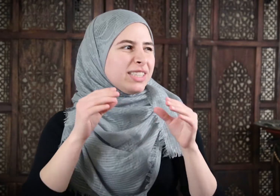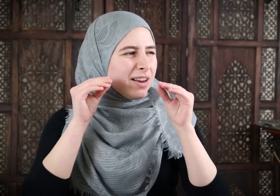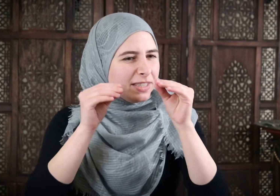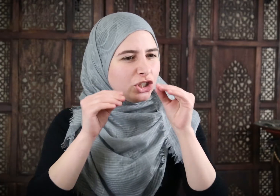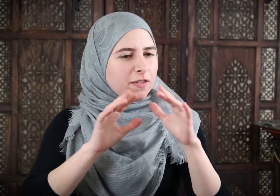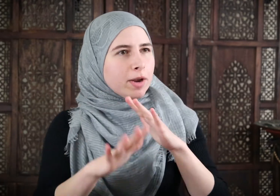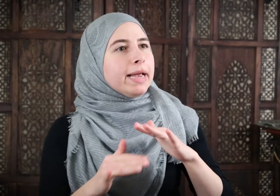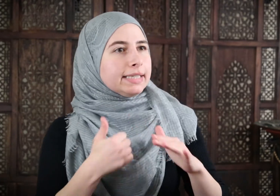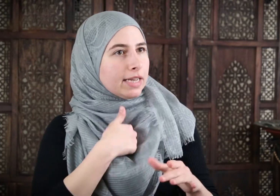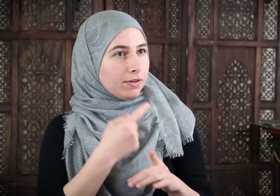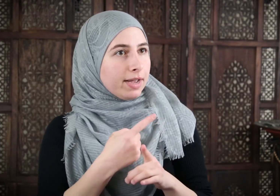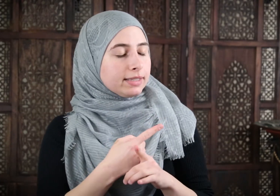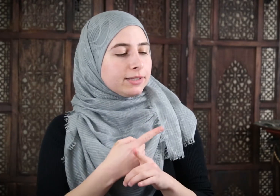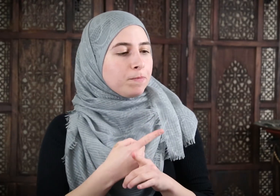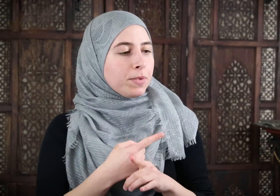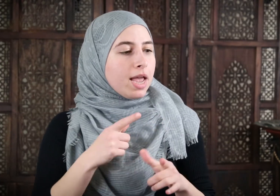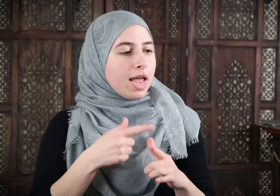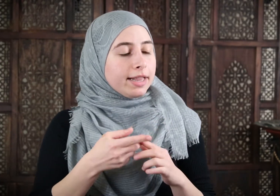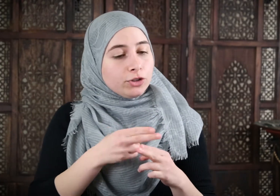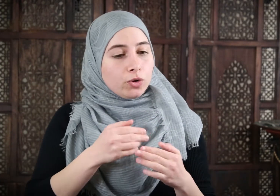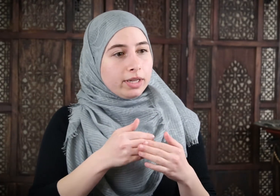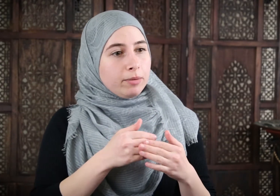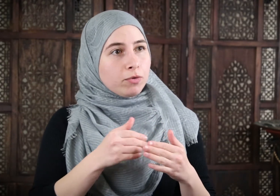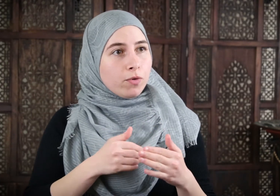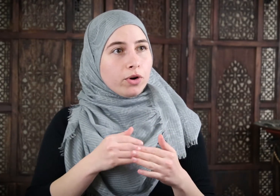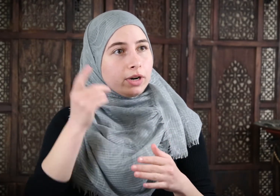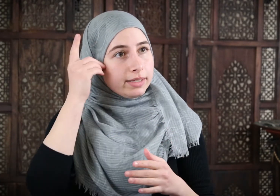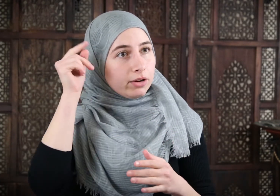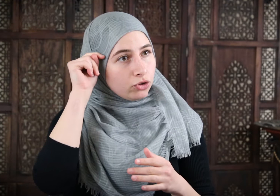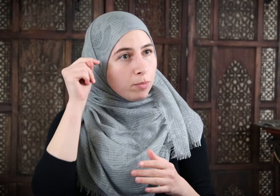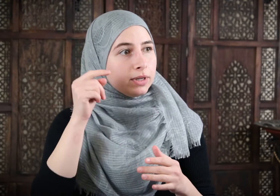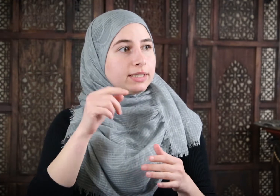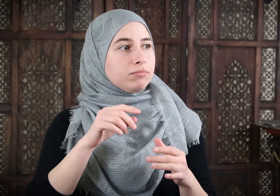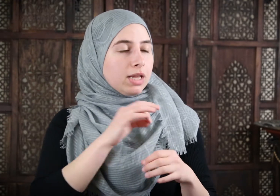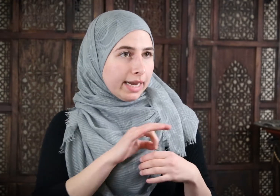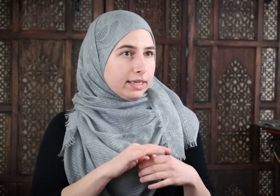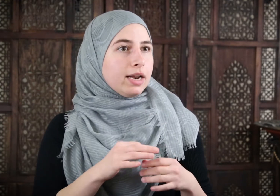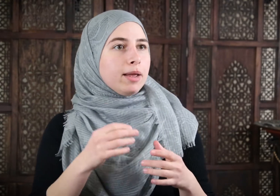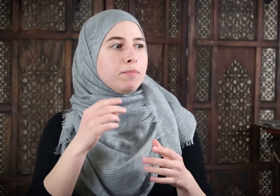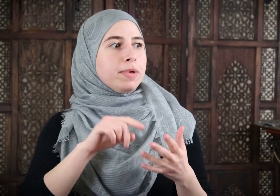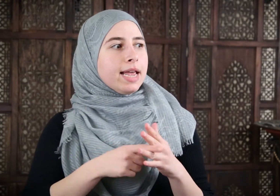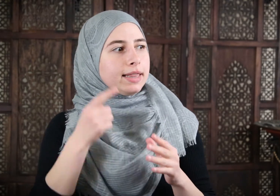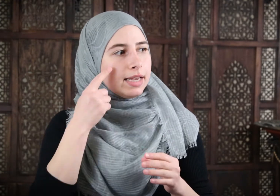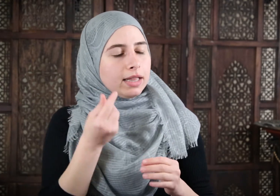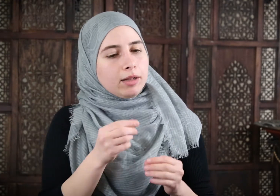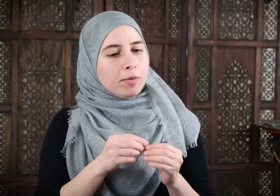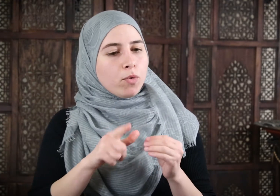kind of teaching very basic self-defense. And then shortly before Donald Trump was elected, I began thinking a little bit more